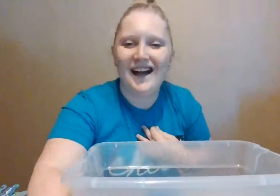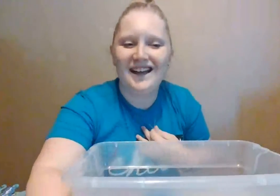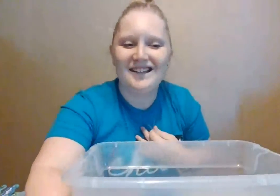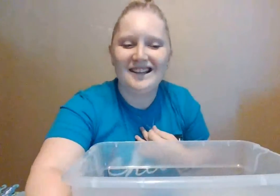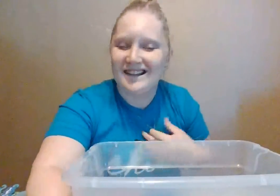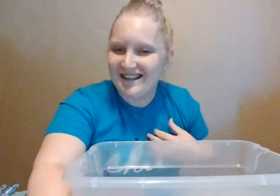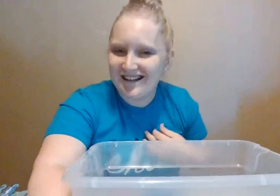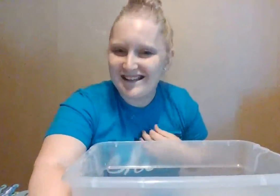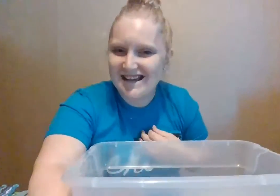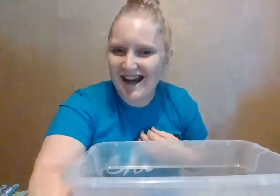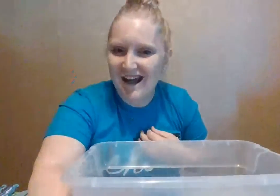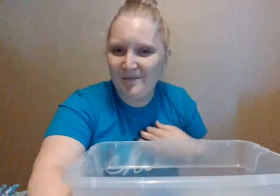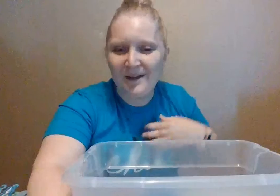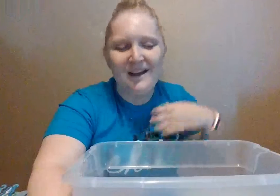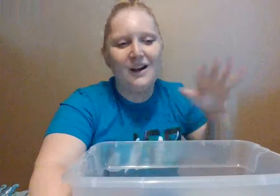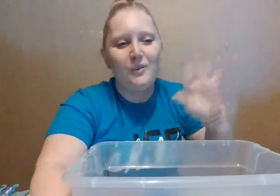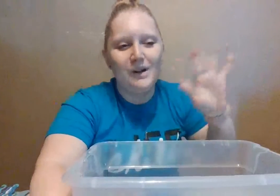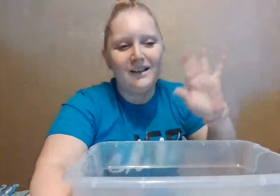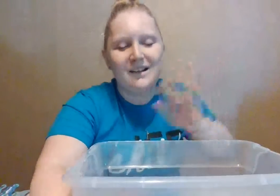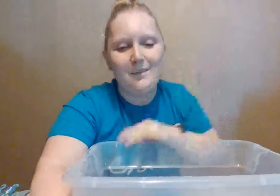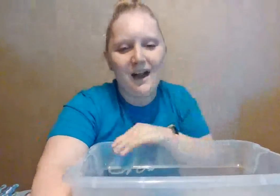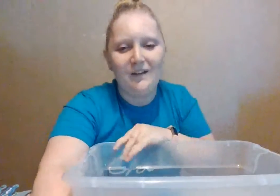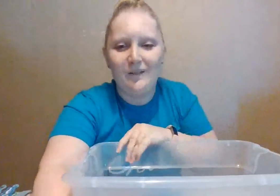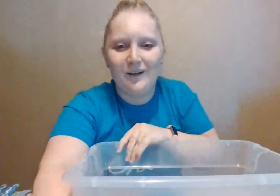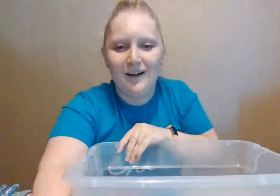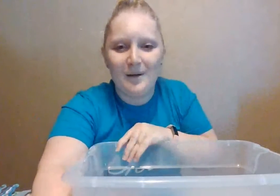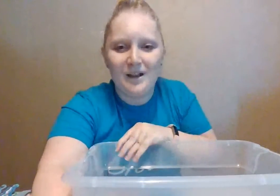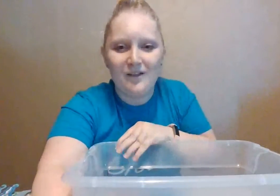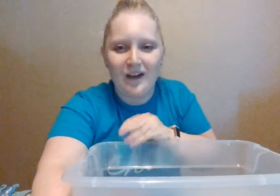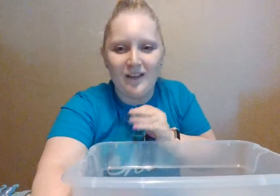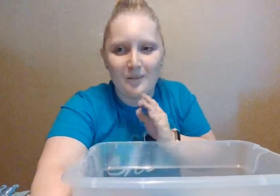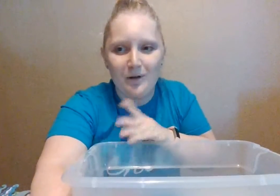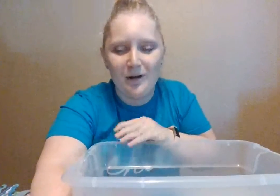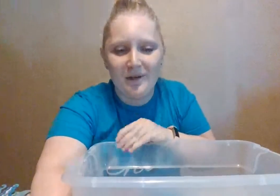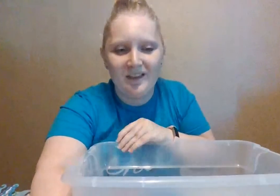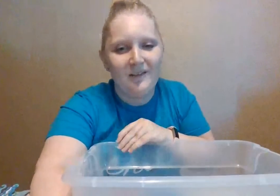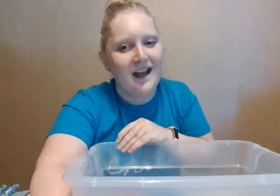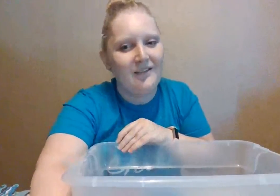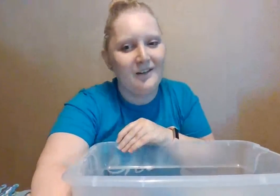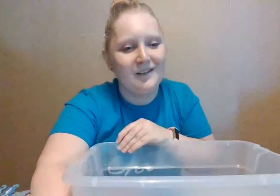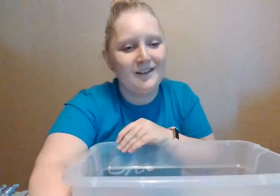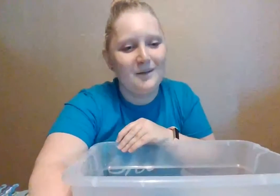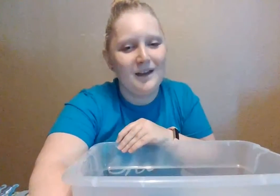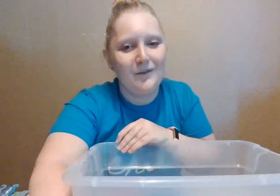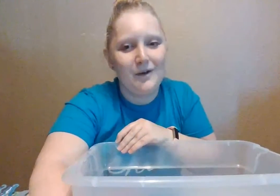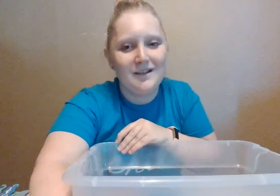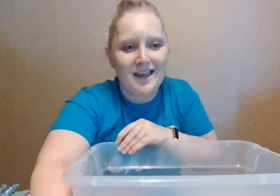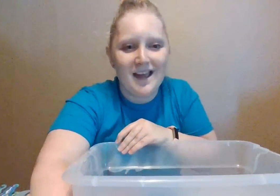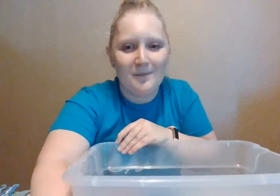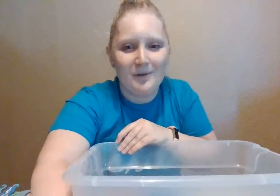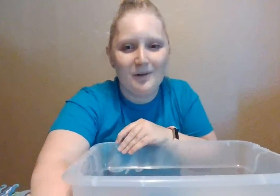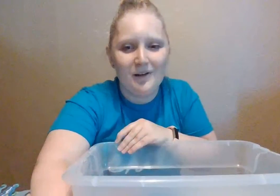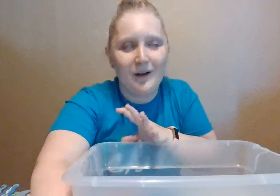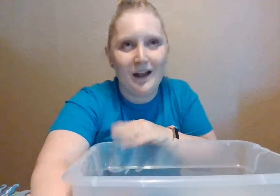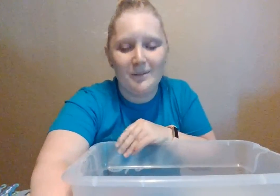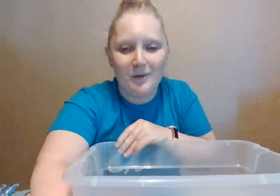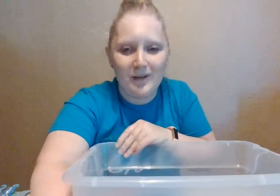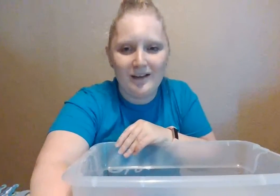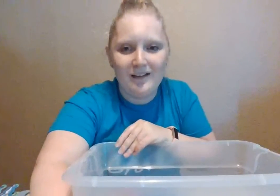guys next time. Hope you guys come back for a bunch of our other programming that we have going this week for sea animal, or for animal week.